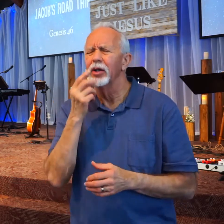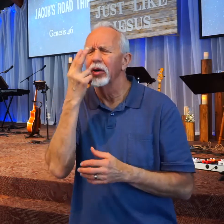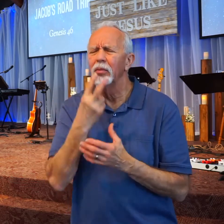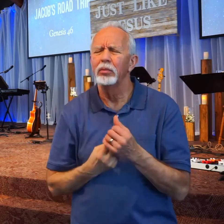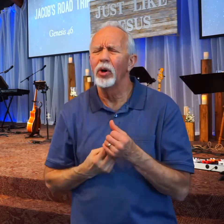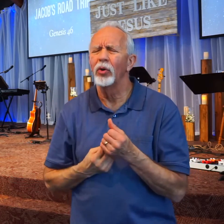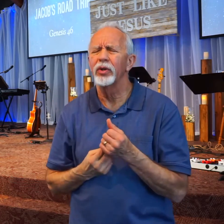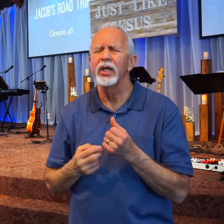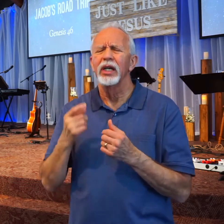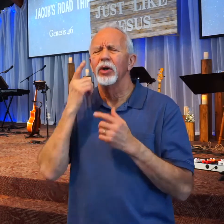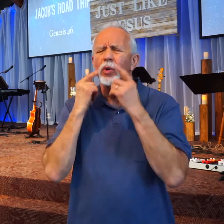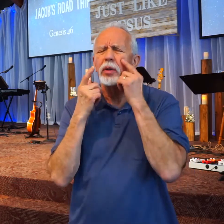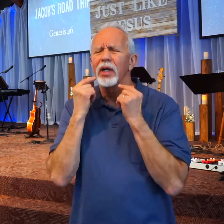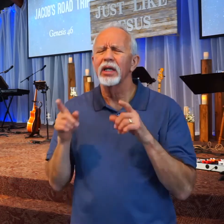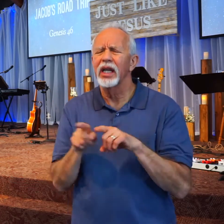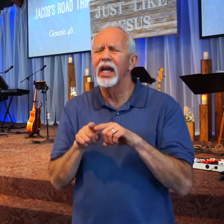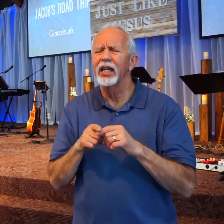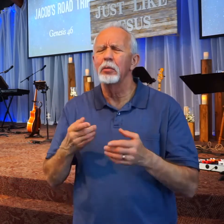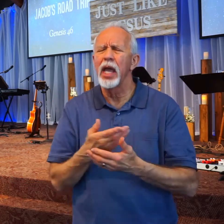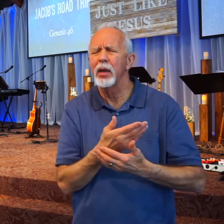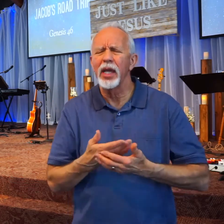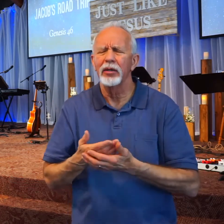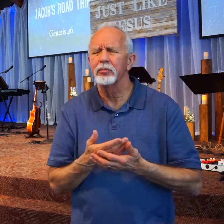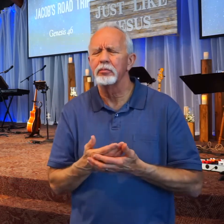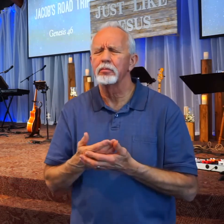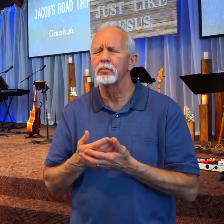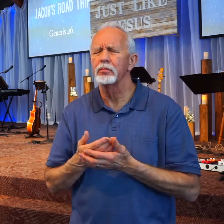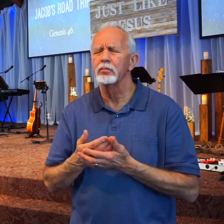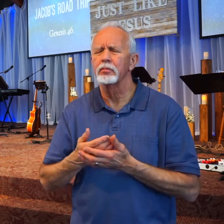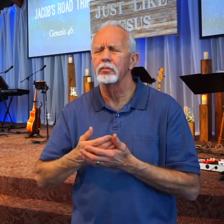church nursery that had delayed its Costco diaper run.